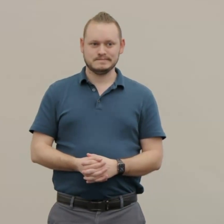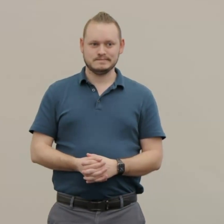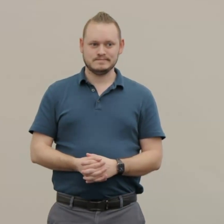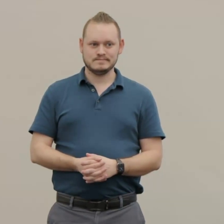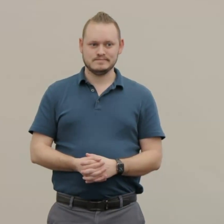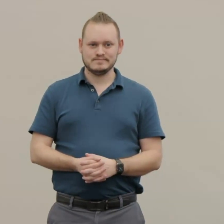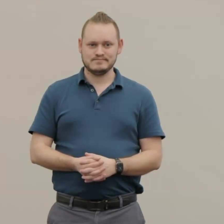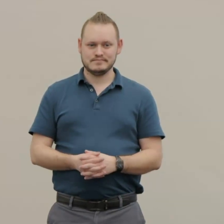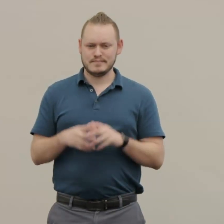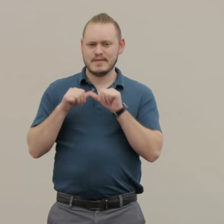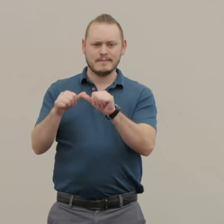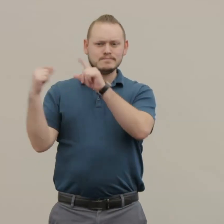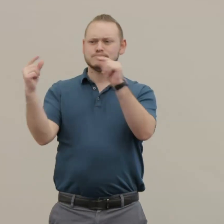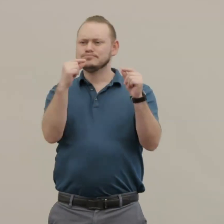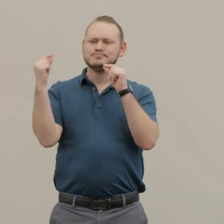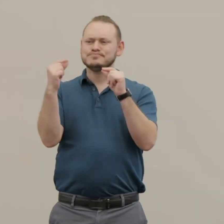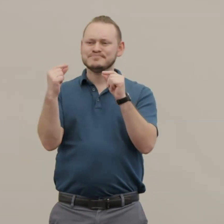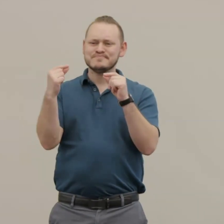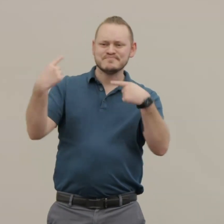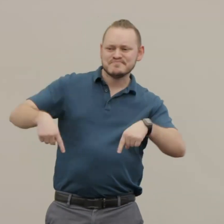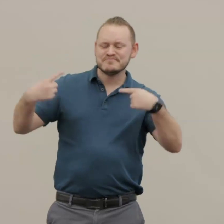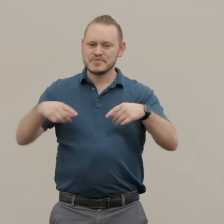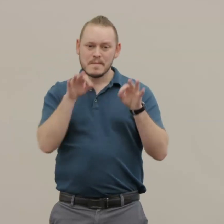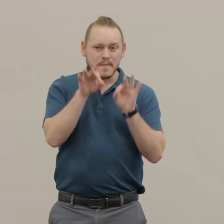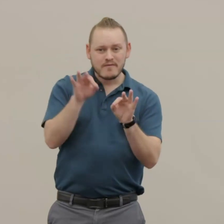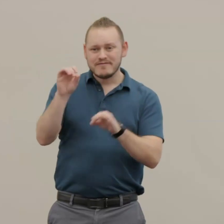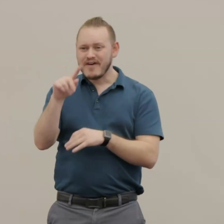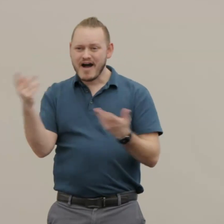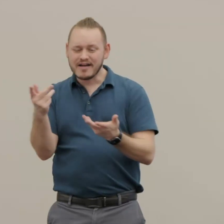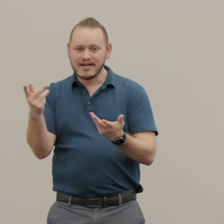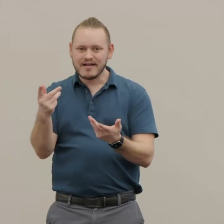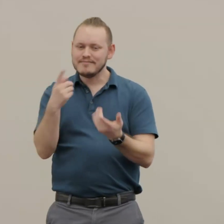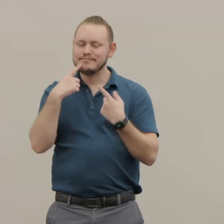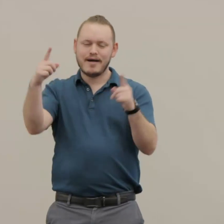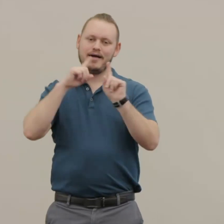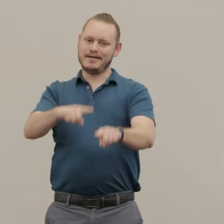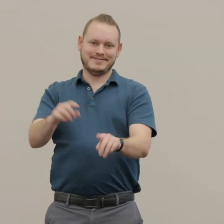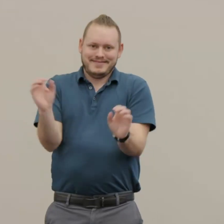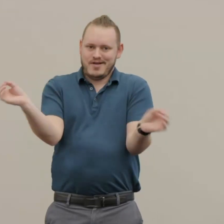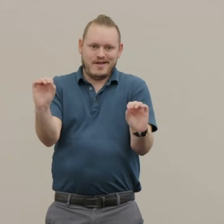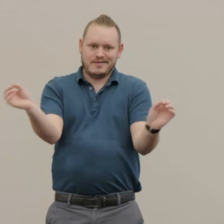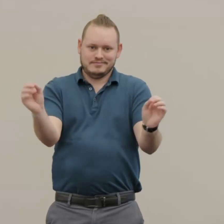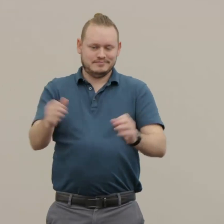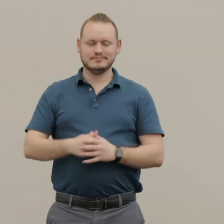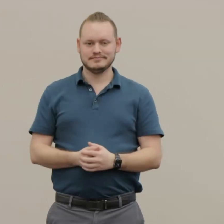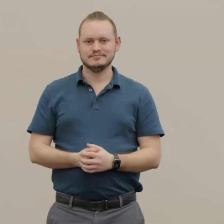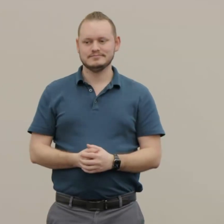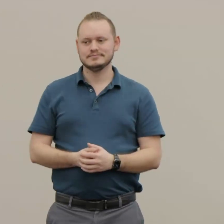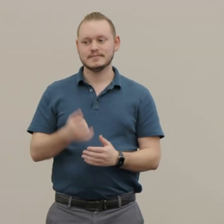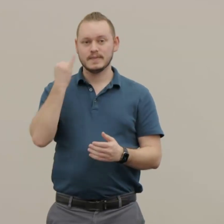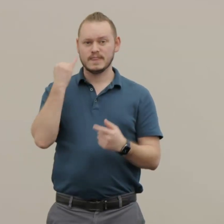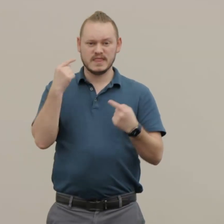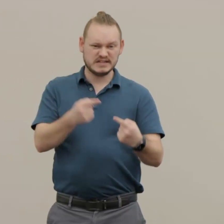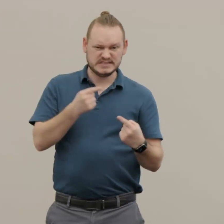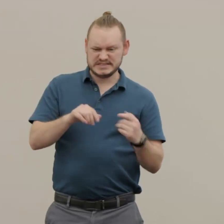is no perfect font. We know there is no perfect font. If you are struggling with how to choose